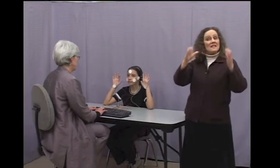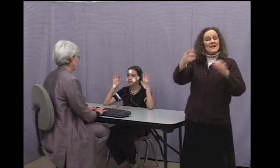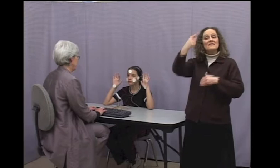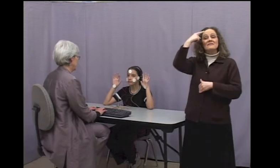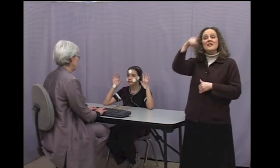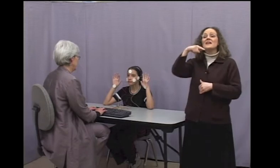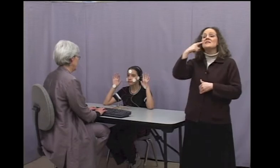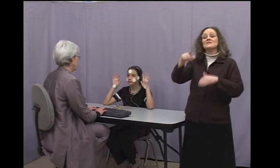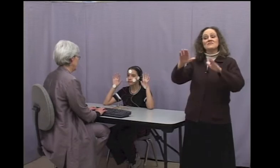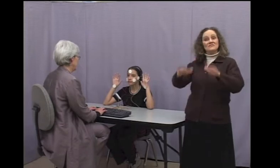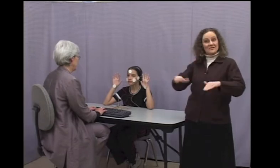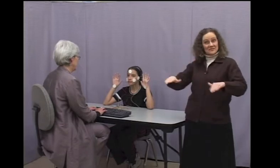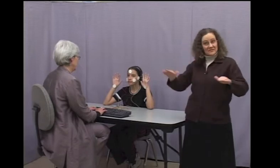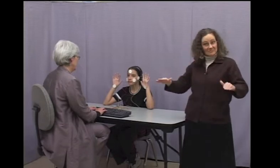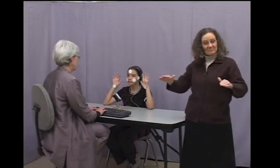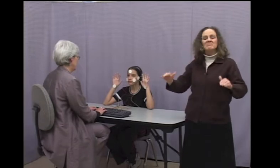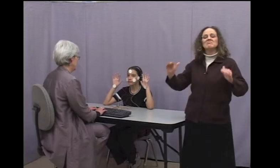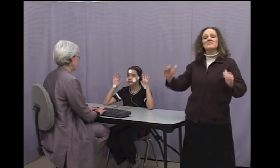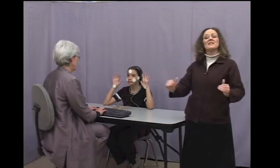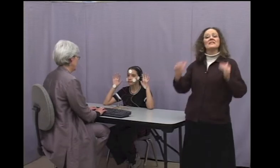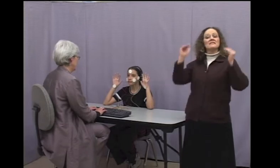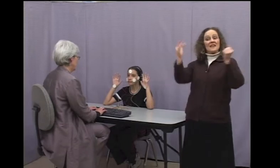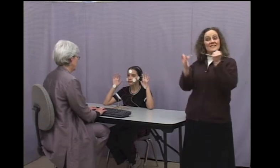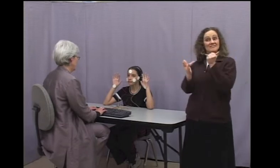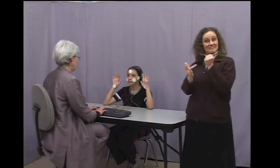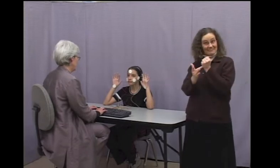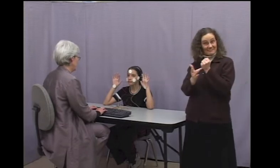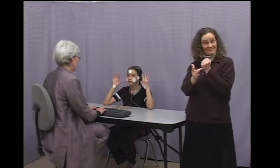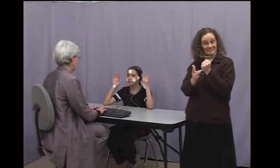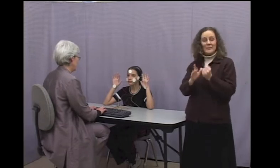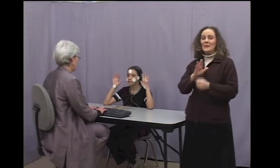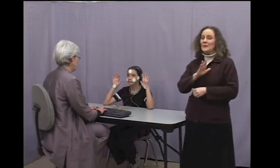are using the most advanced technology, and this is our turnologist.